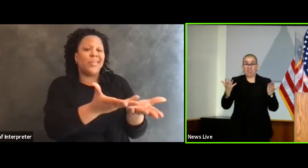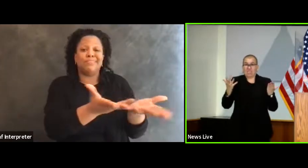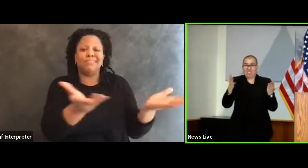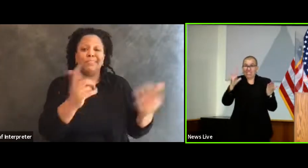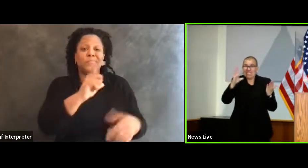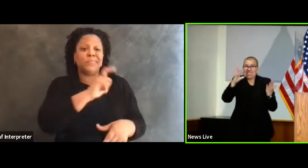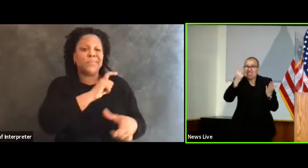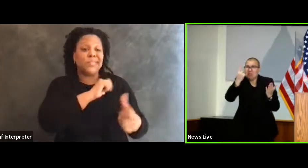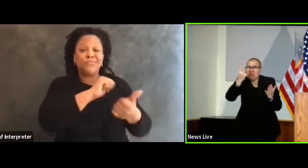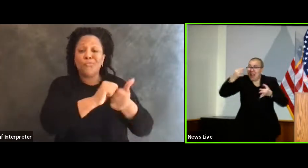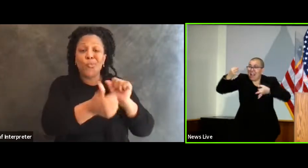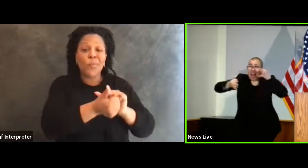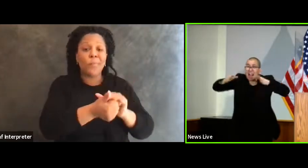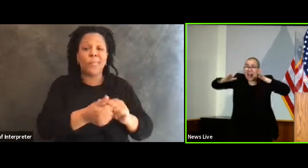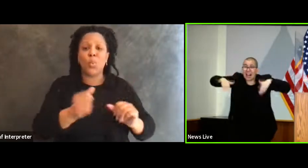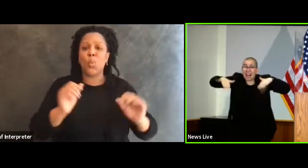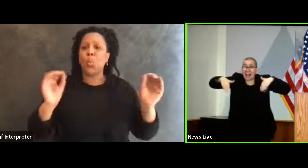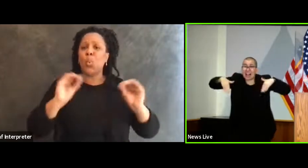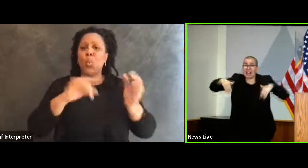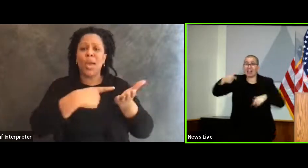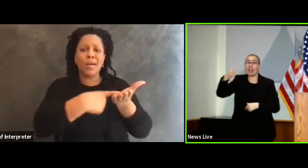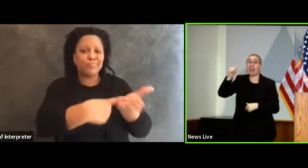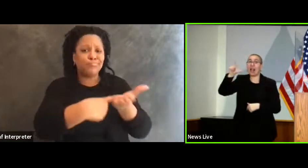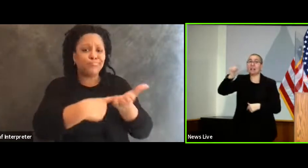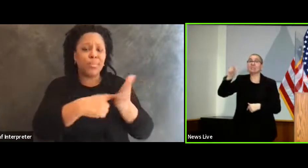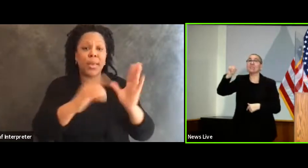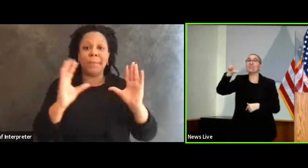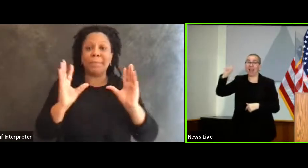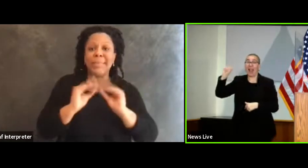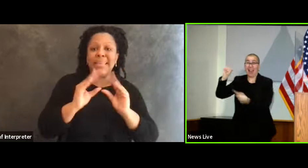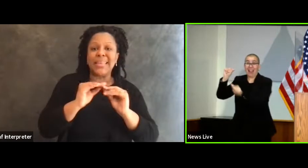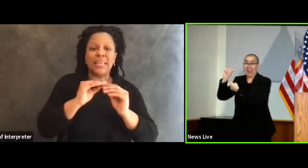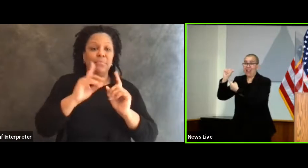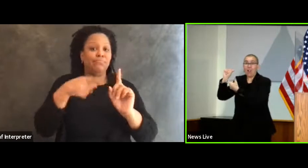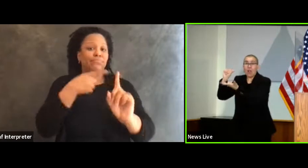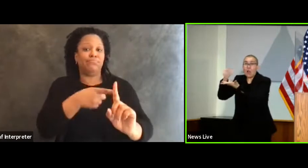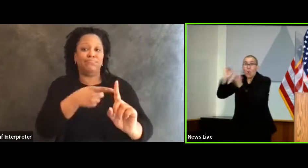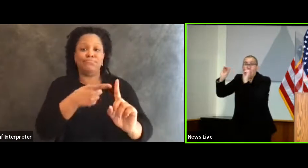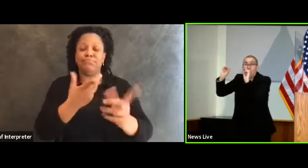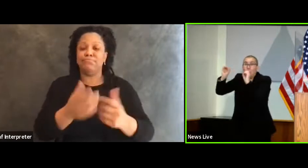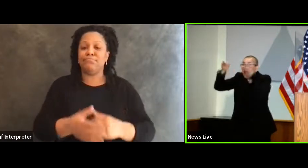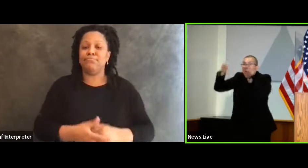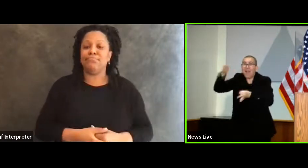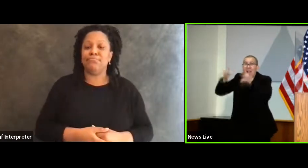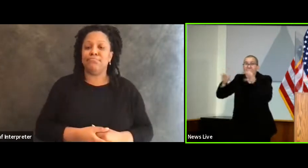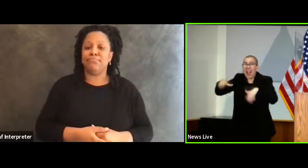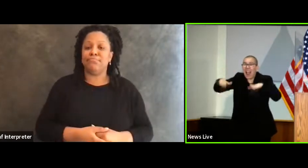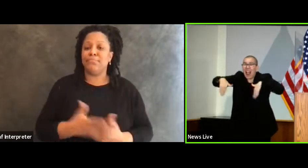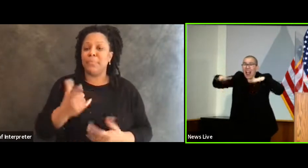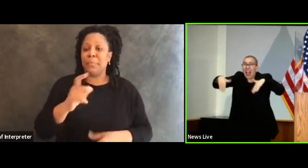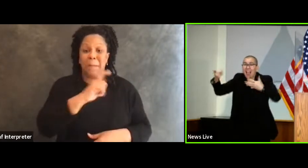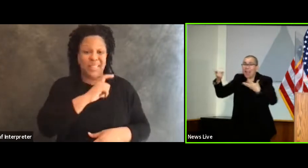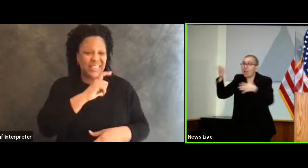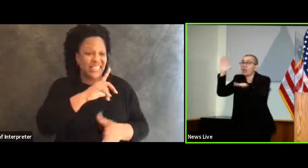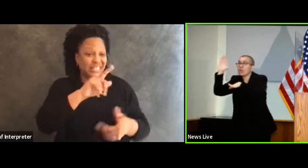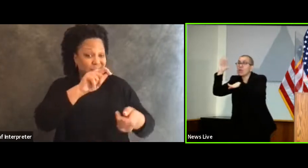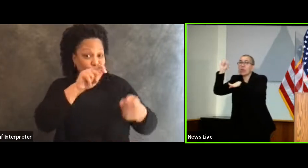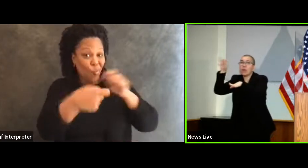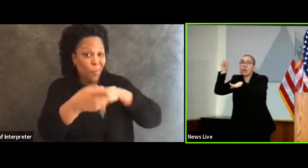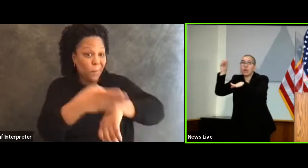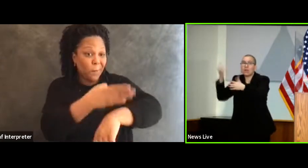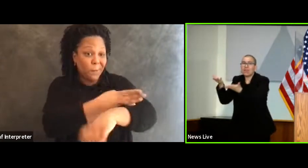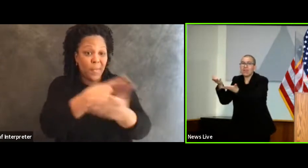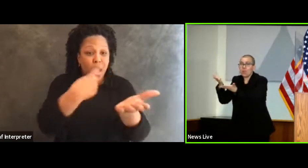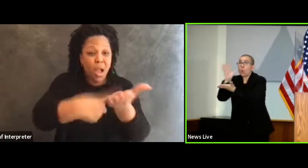hearing on police accountability for these killings. They even recently reneged on their own